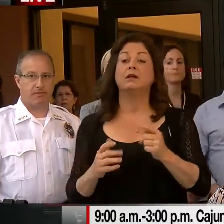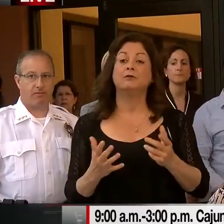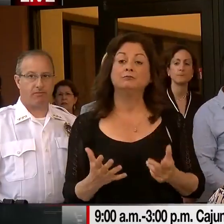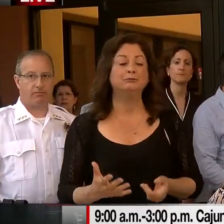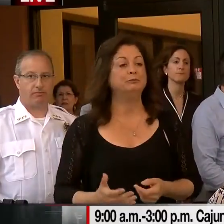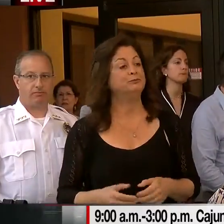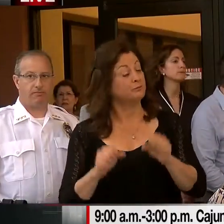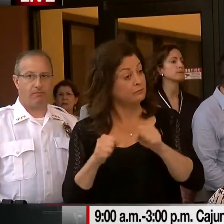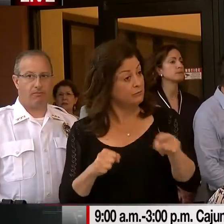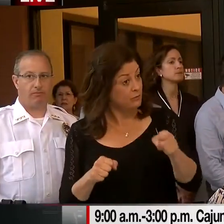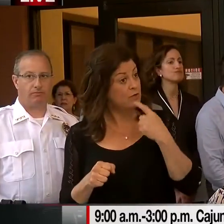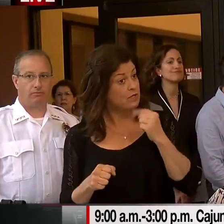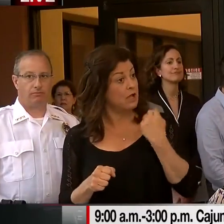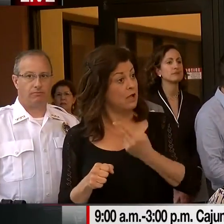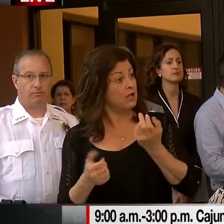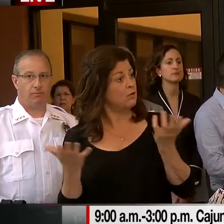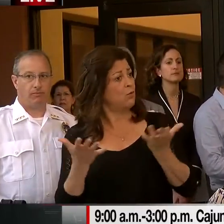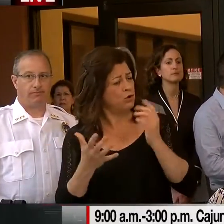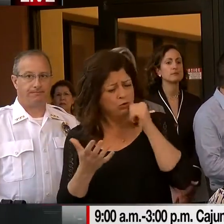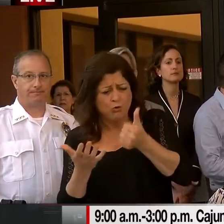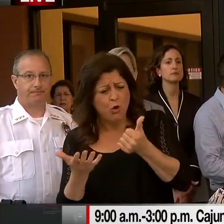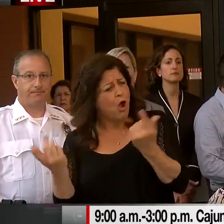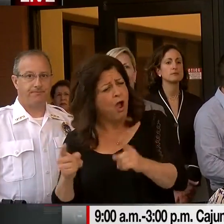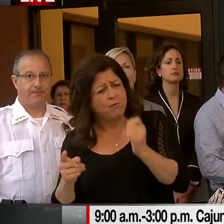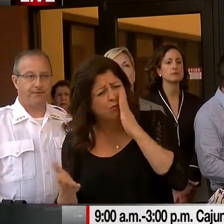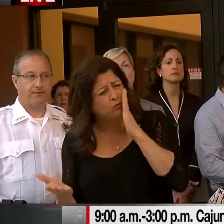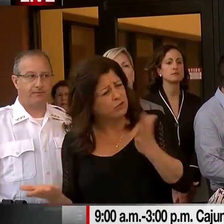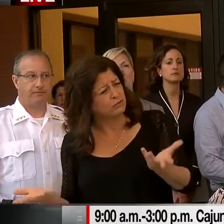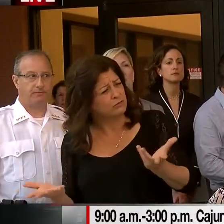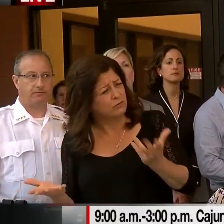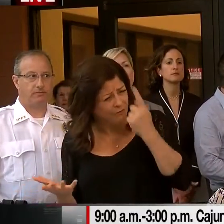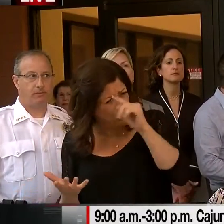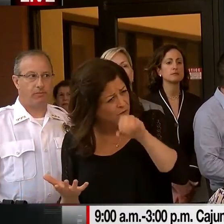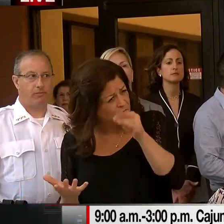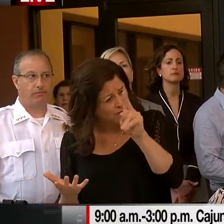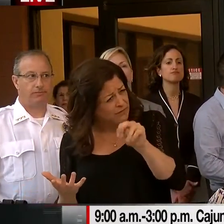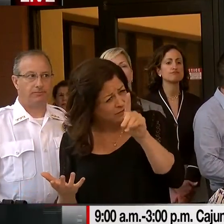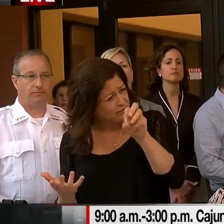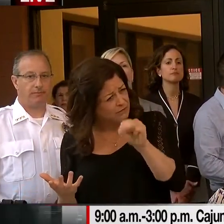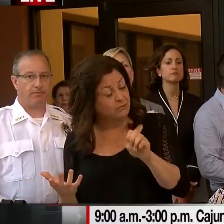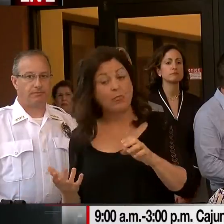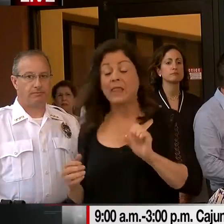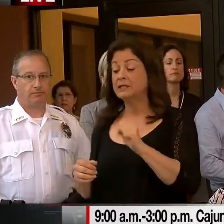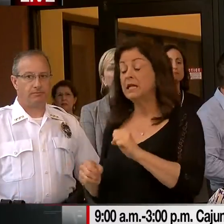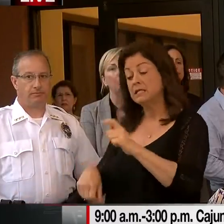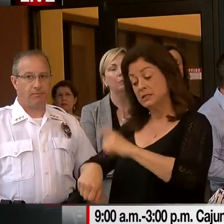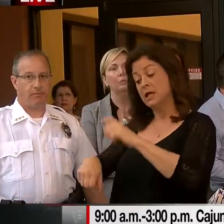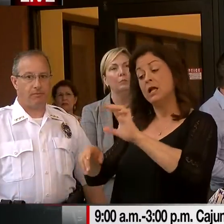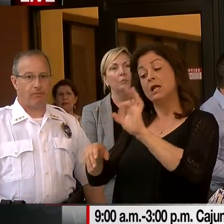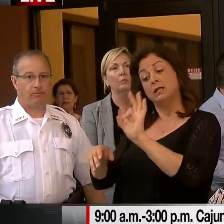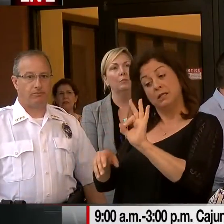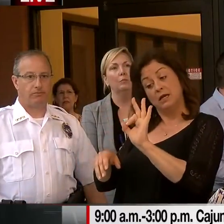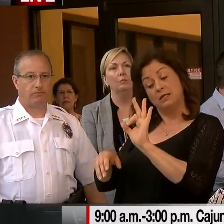look like for those that are going to the Cajun Dome? Sure. So start off at 9 a.m. We'll direct traffic, and you go through each